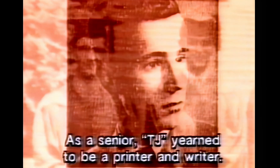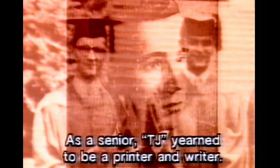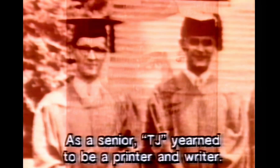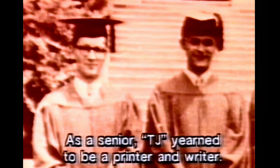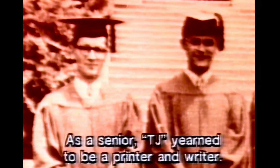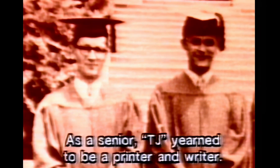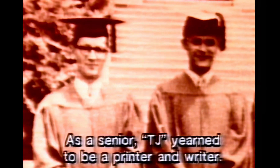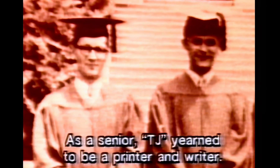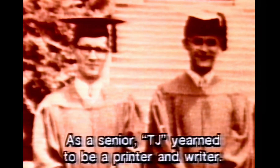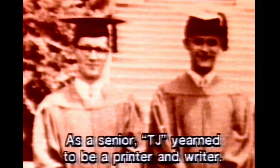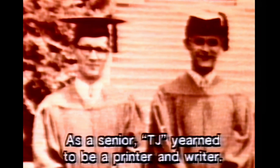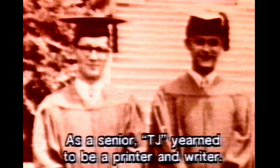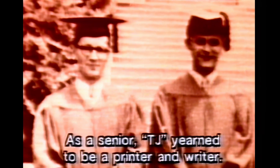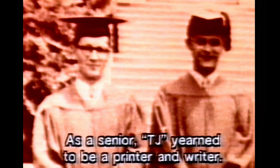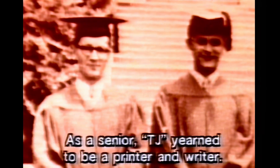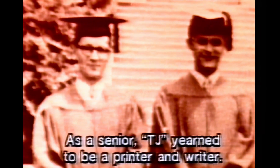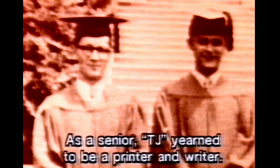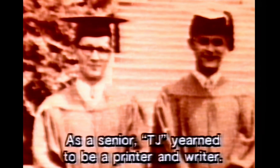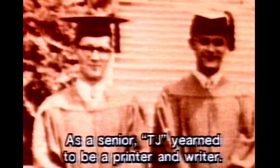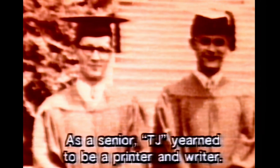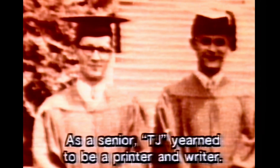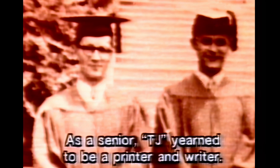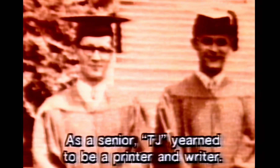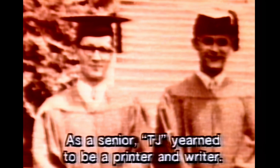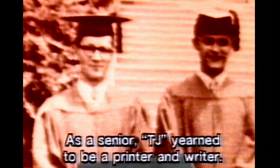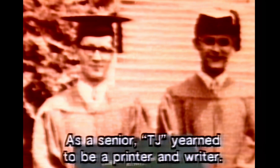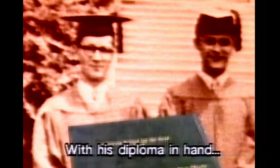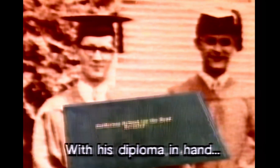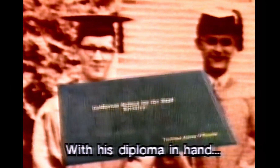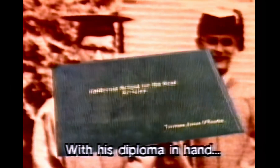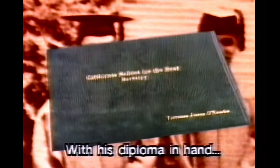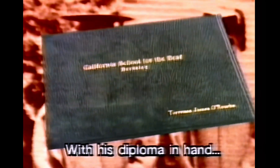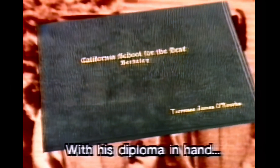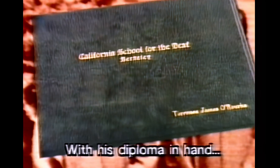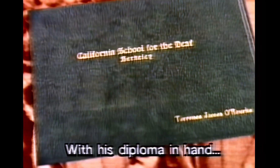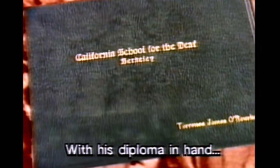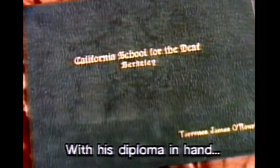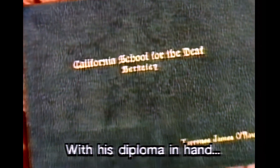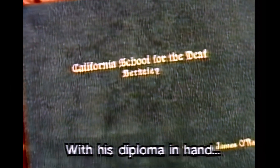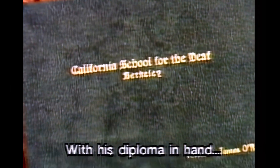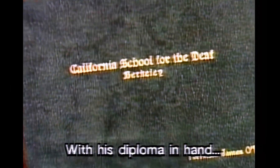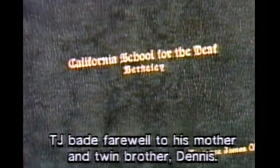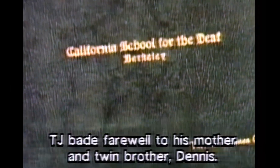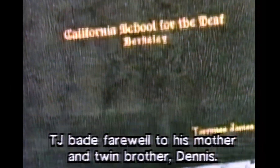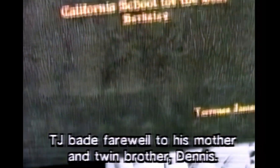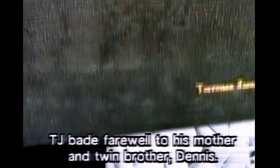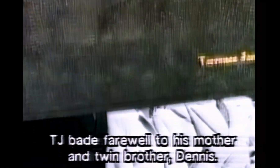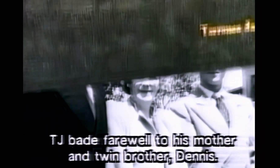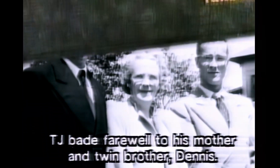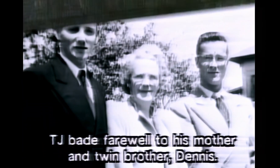a senior, TJ yearned to be a printer and writer. With his diploma in hand, TJ bade farewell to his